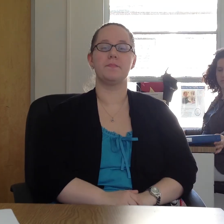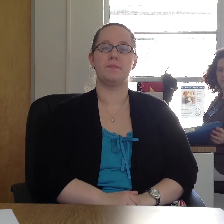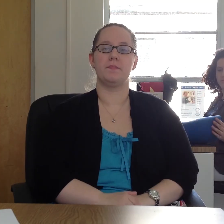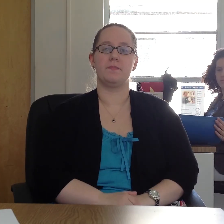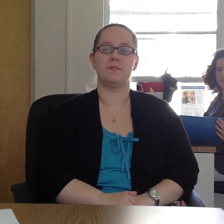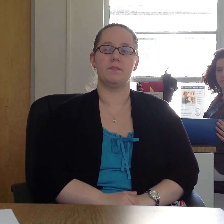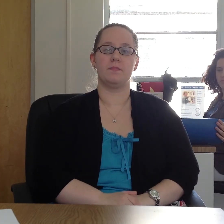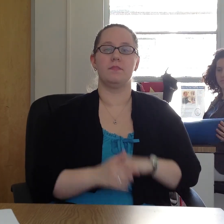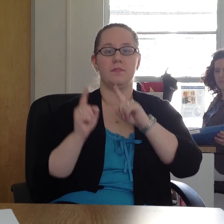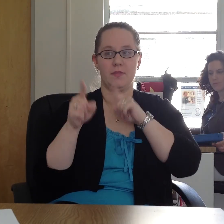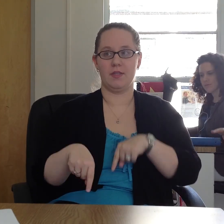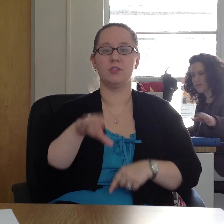C.